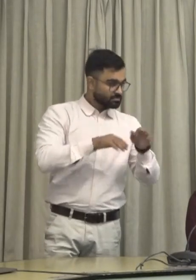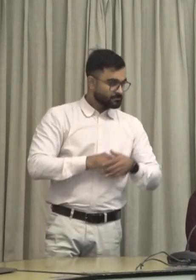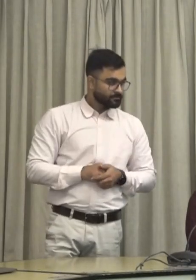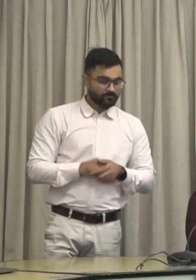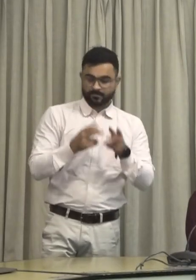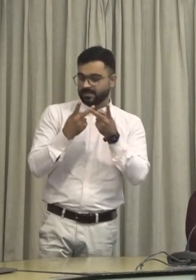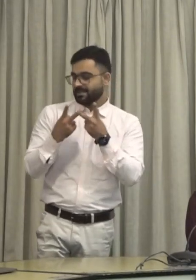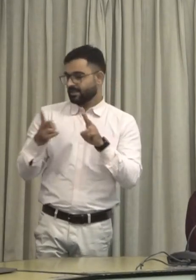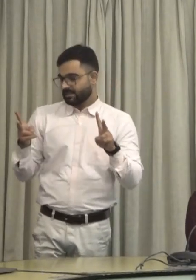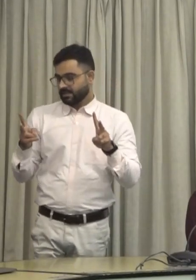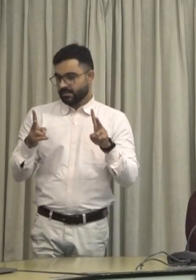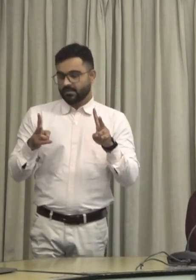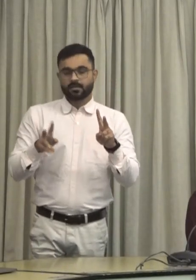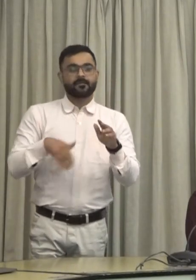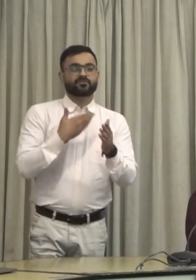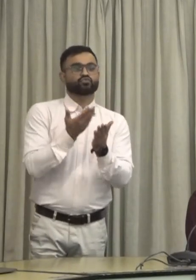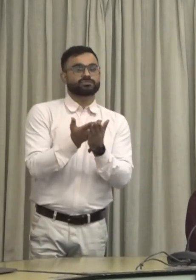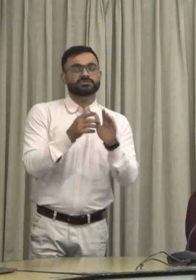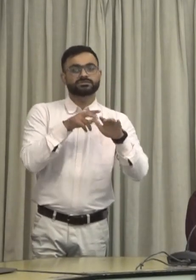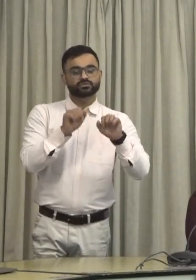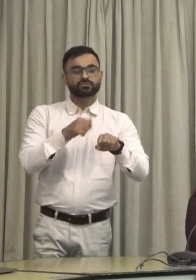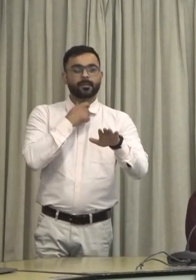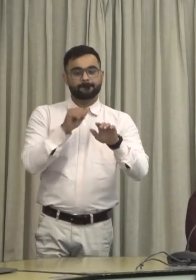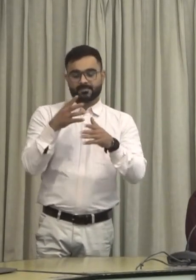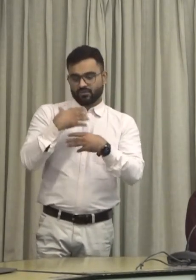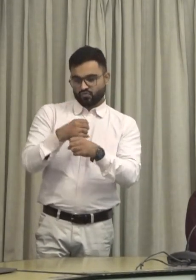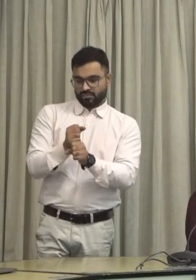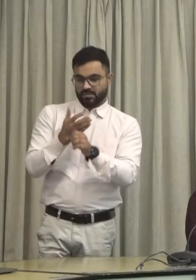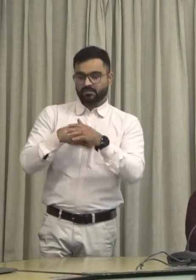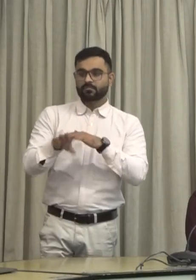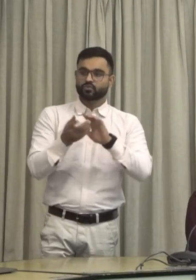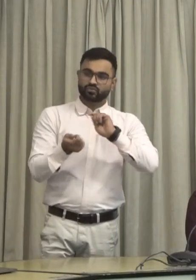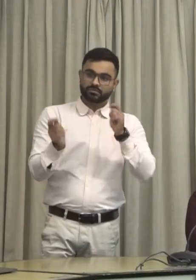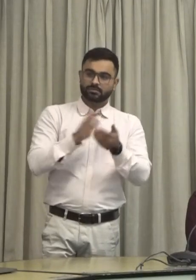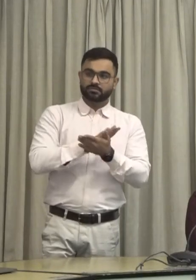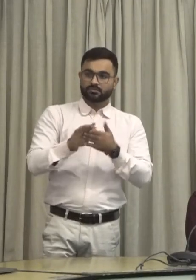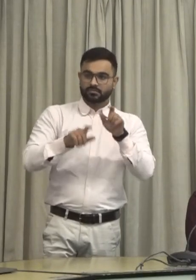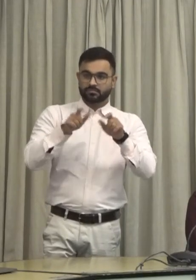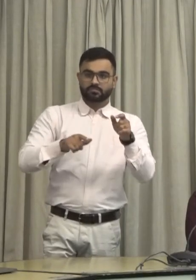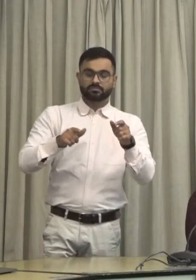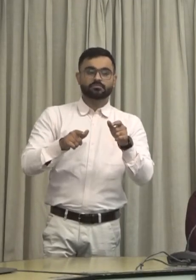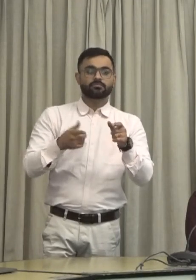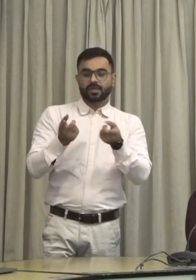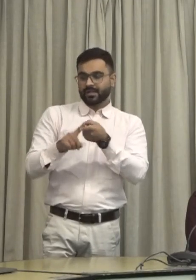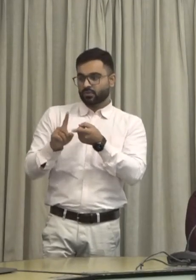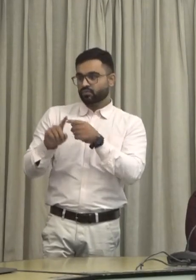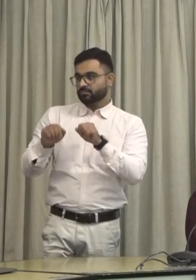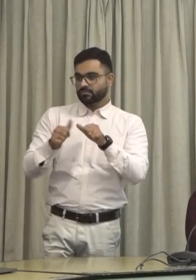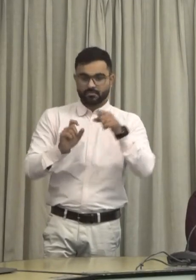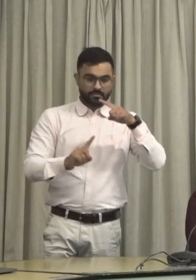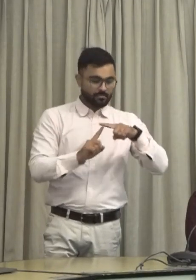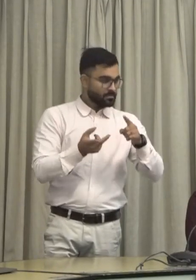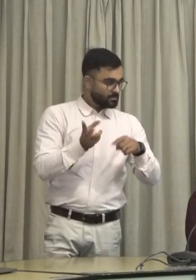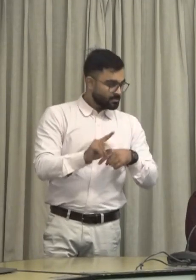That's a different kind of pledge. There is a pledge you can make under the Transplantation of Human Organs and Tissues Act. But